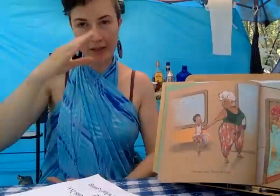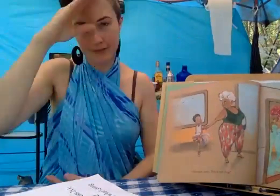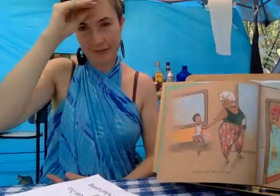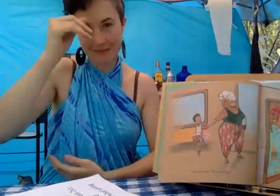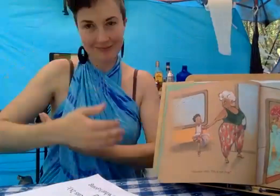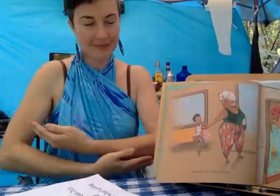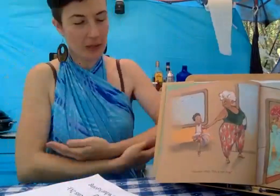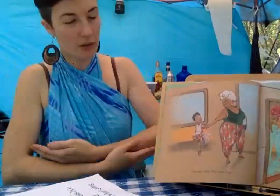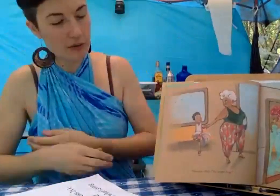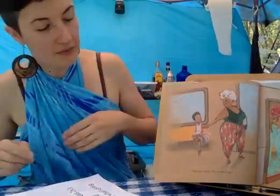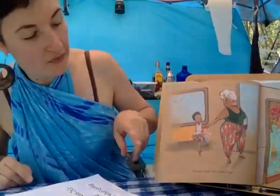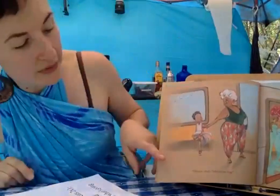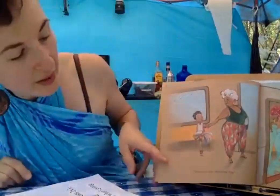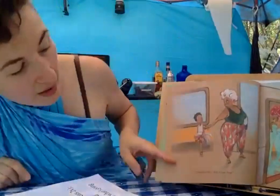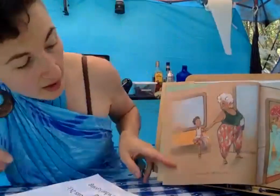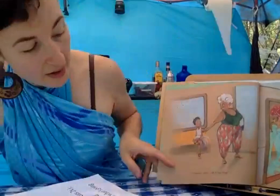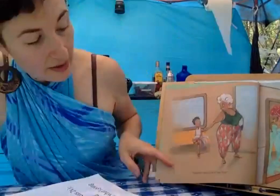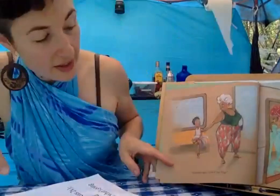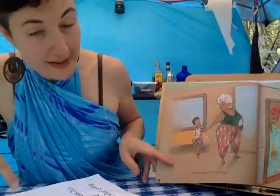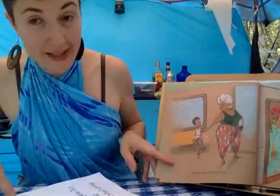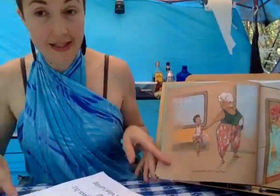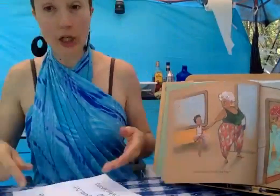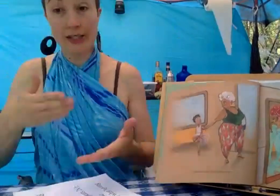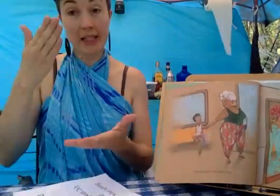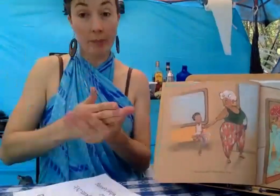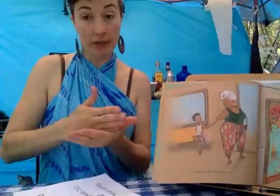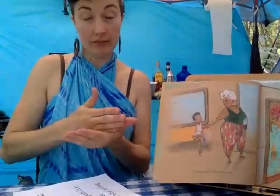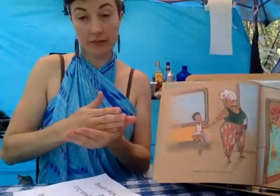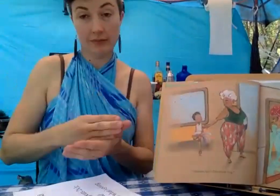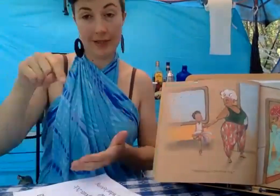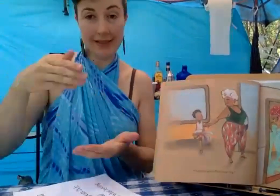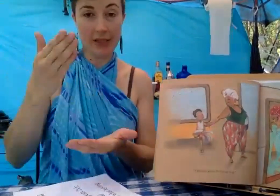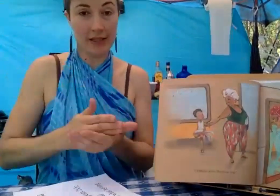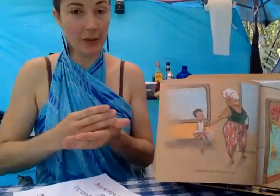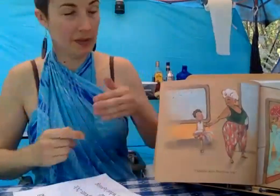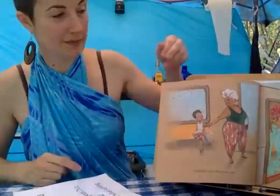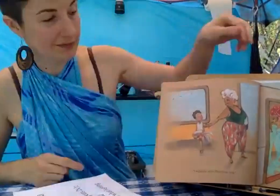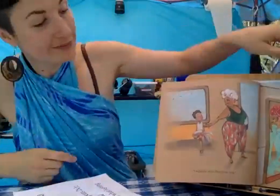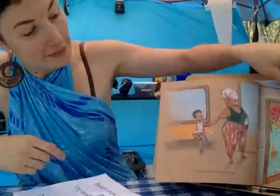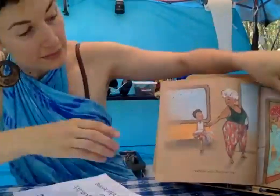son, mijo. This is our stop. This is our stop.